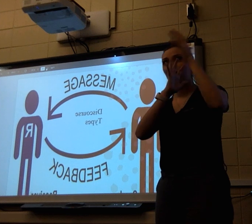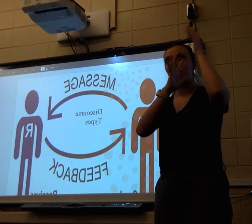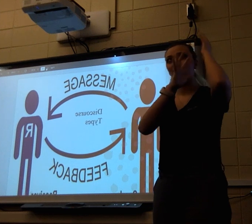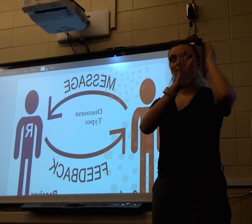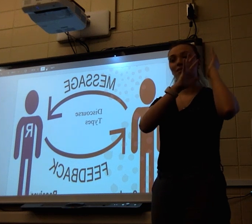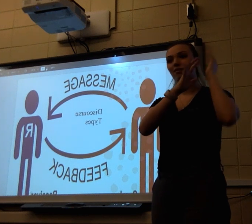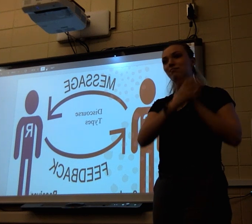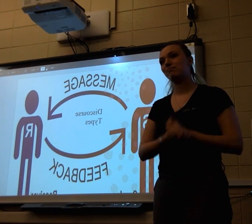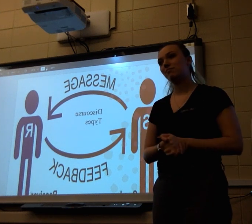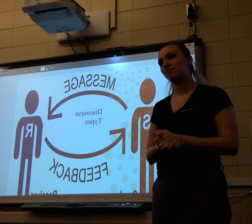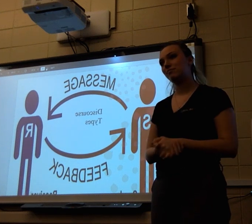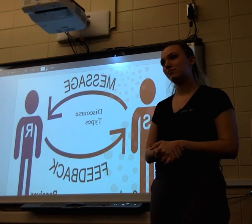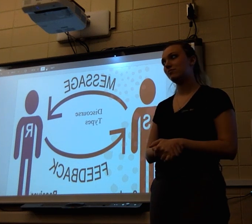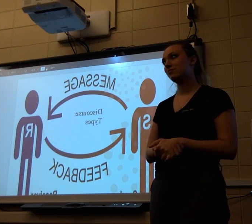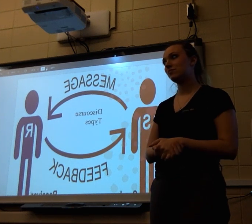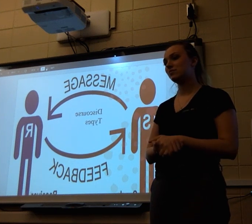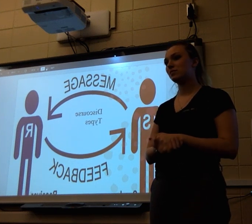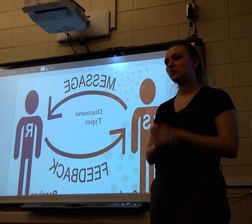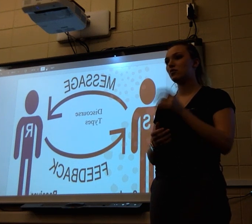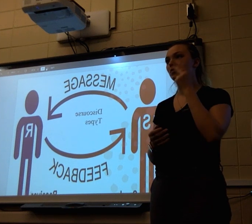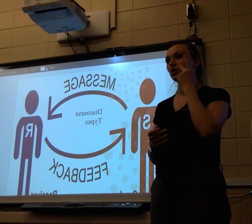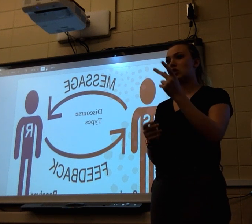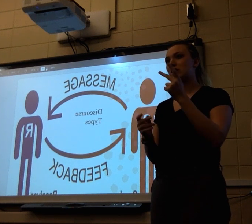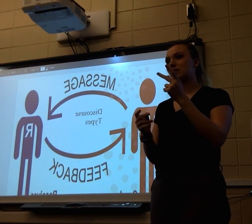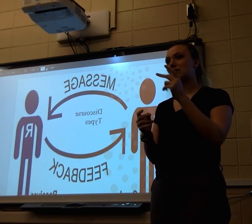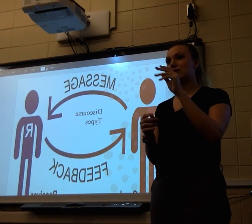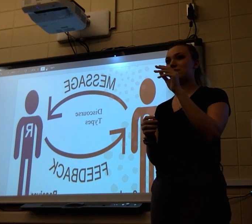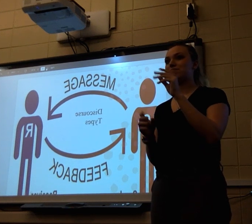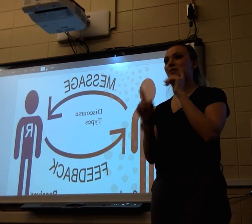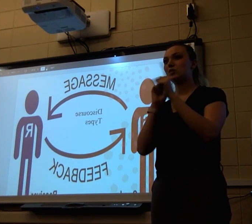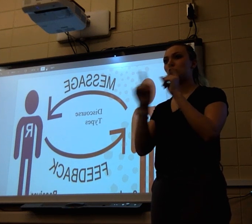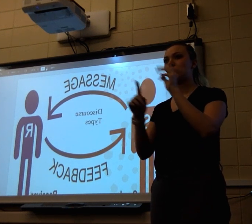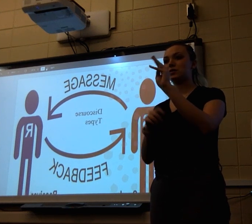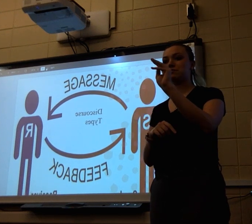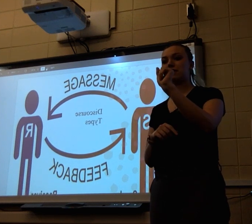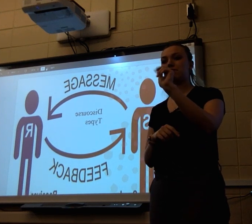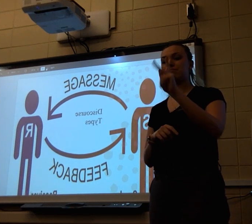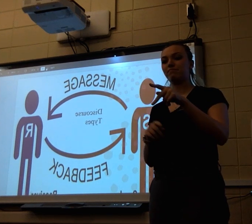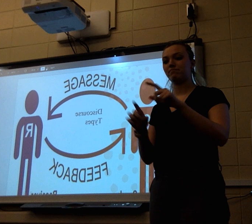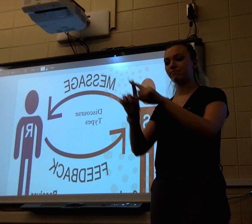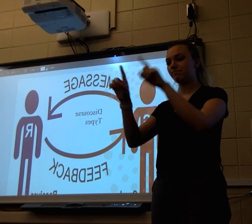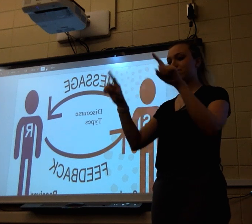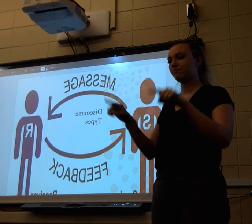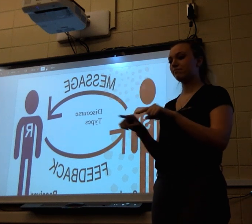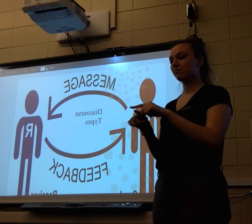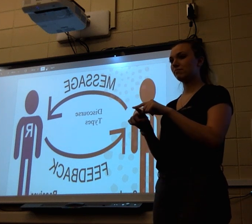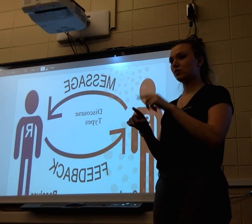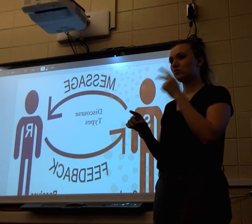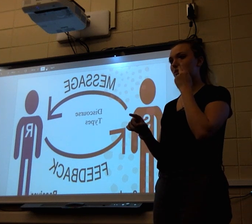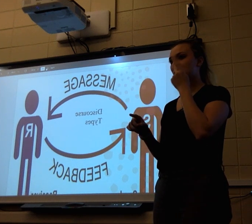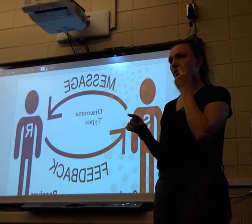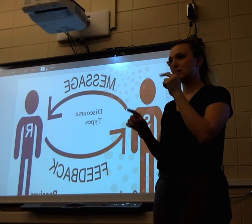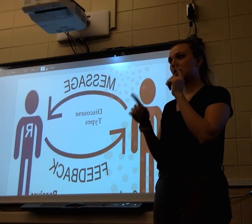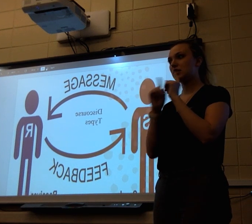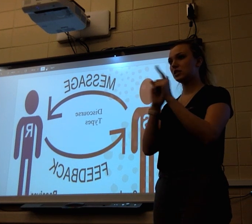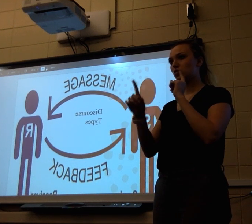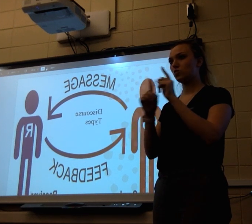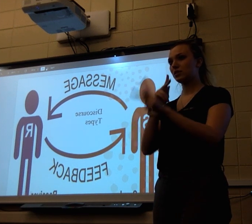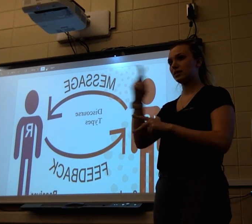you will see that lovely chart of all the different discourse types. And it will show you what